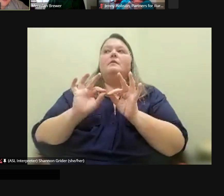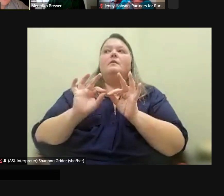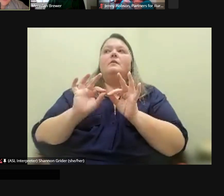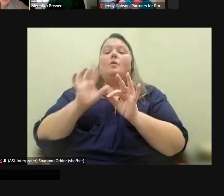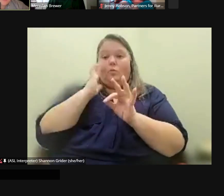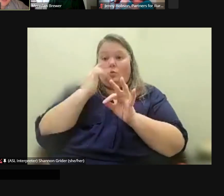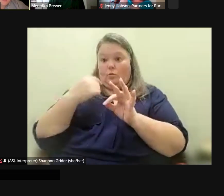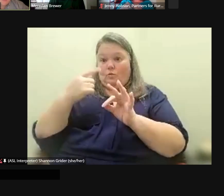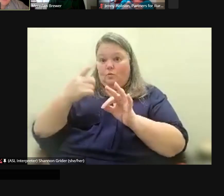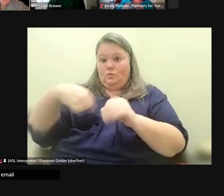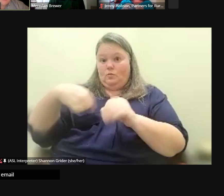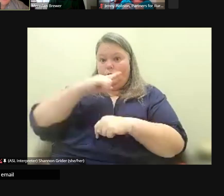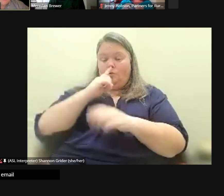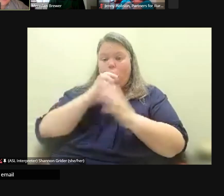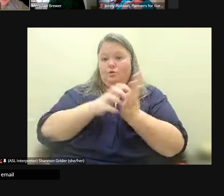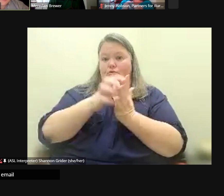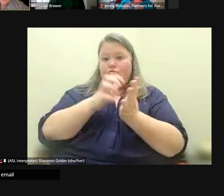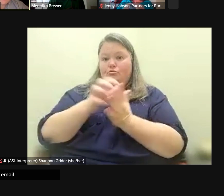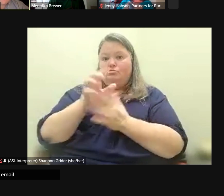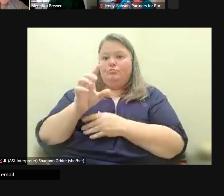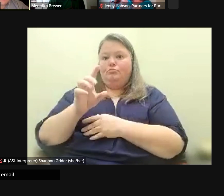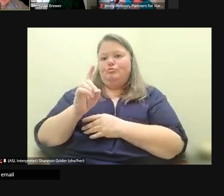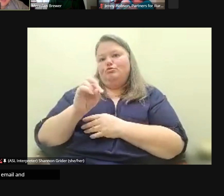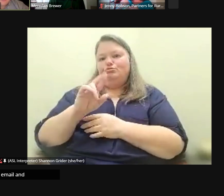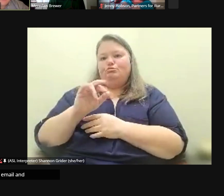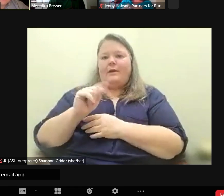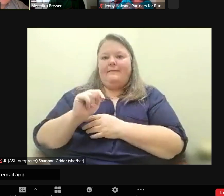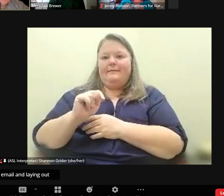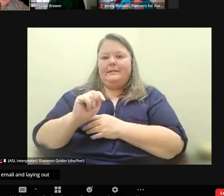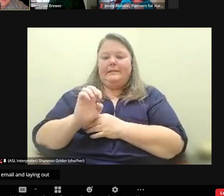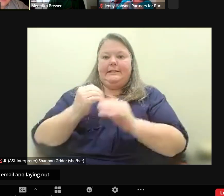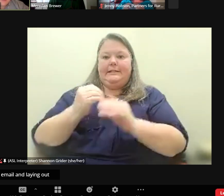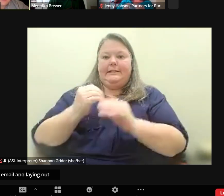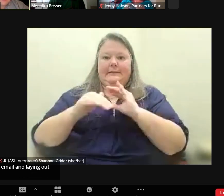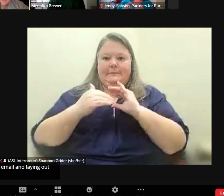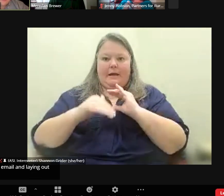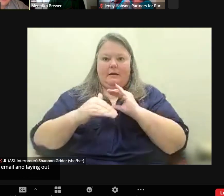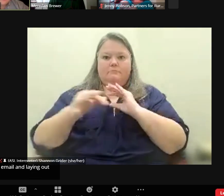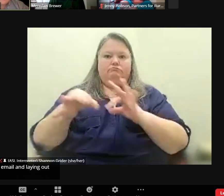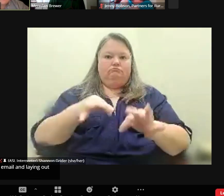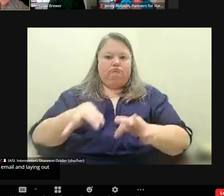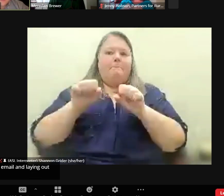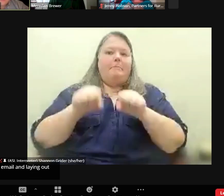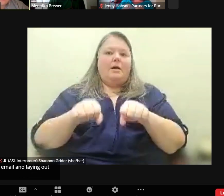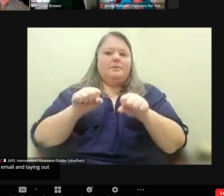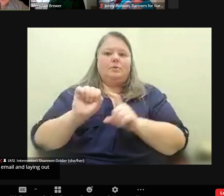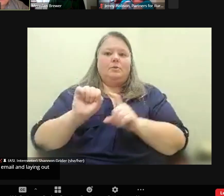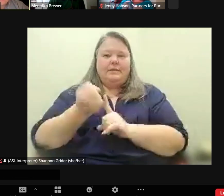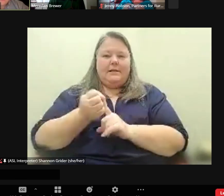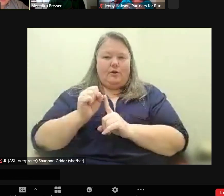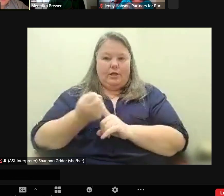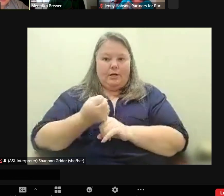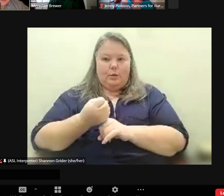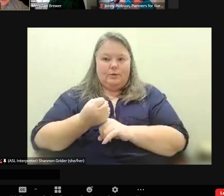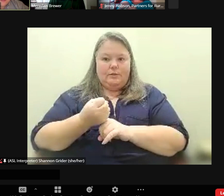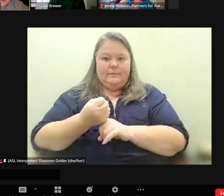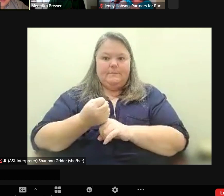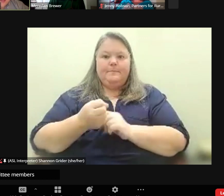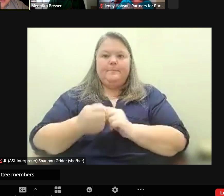drafting an email and laying out possible scenarios, send that out to our committee